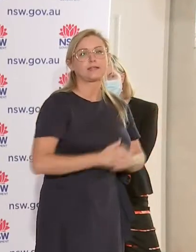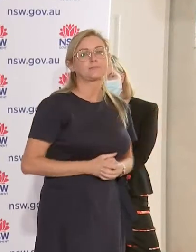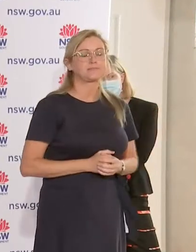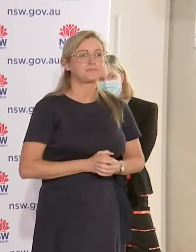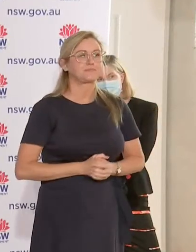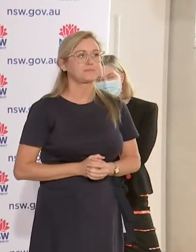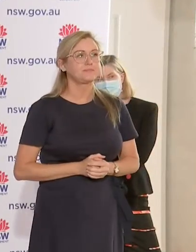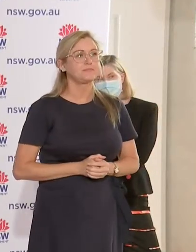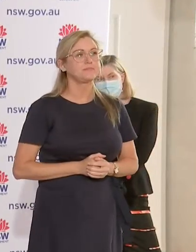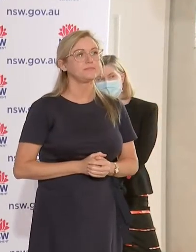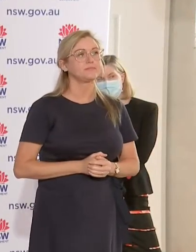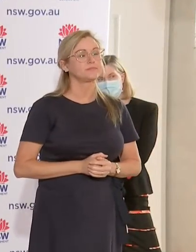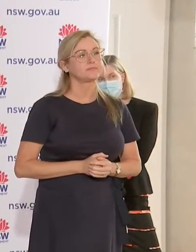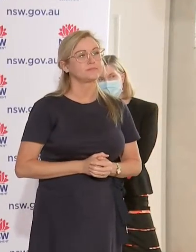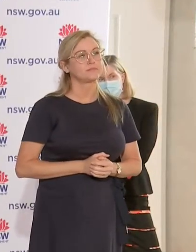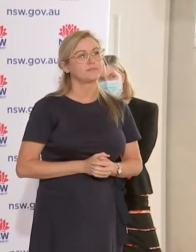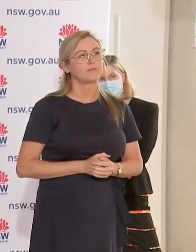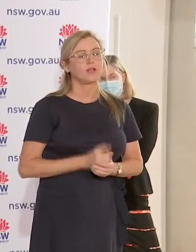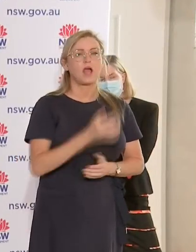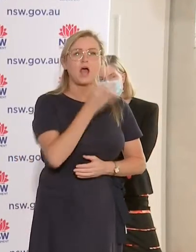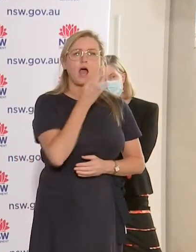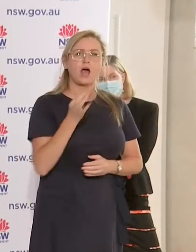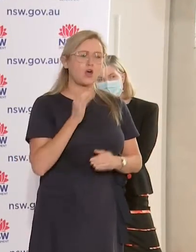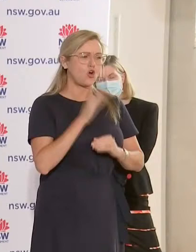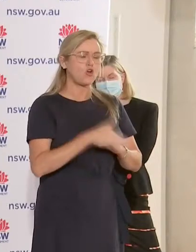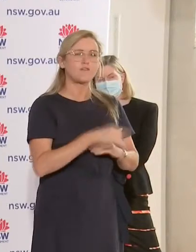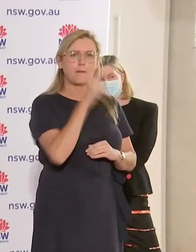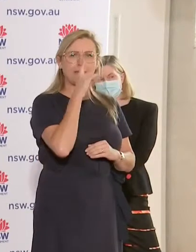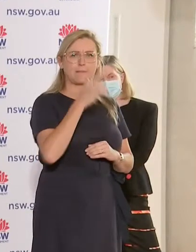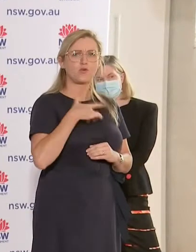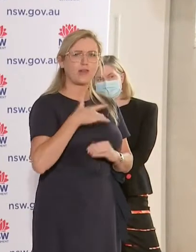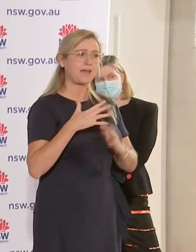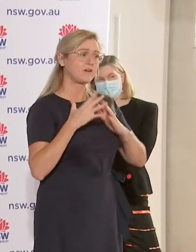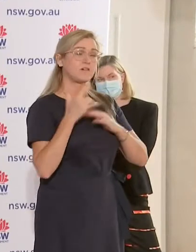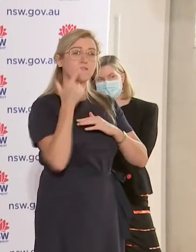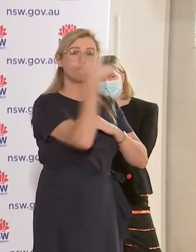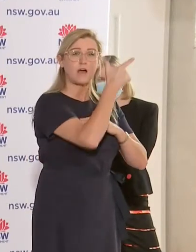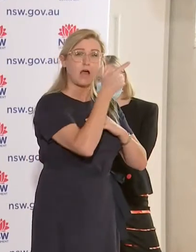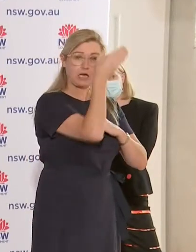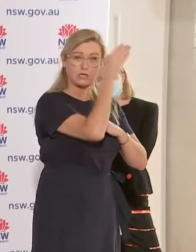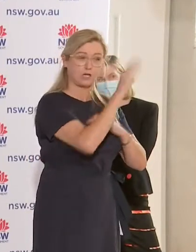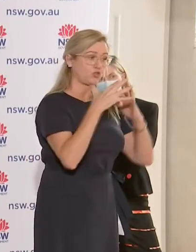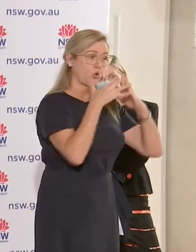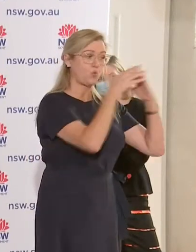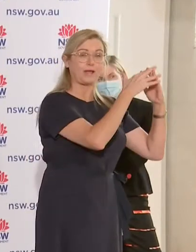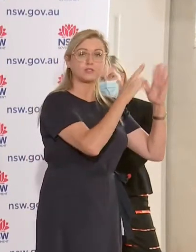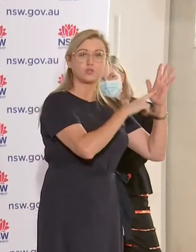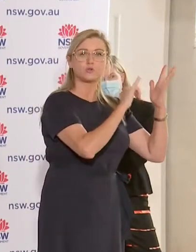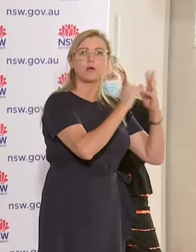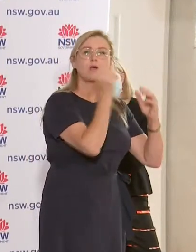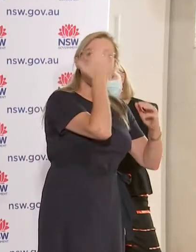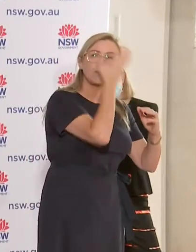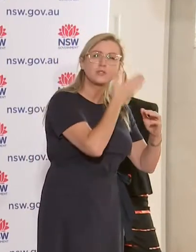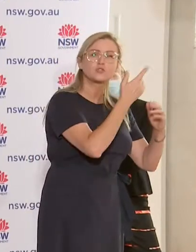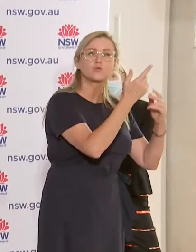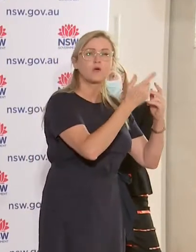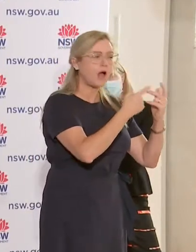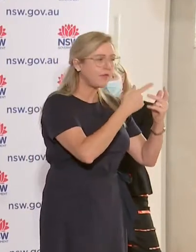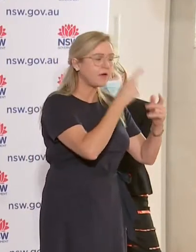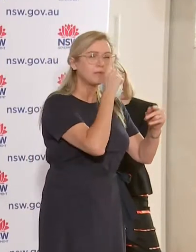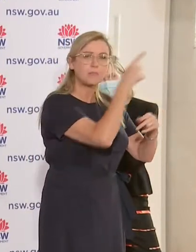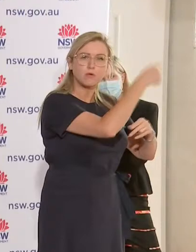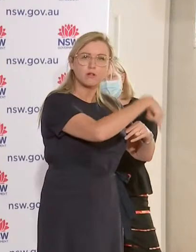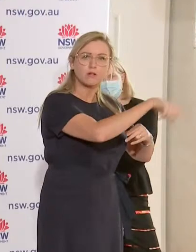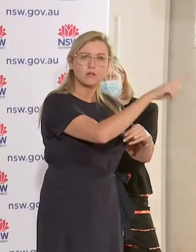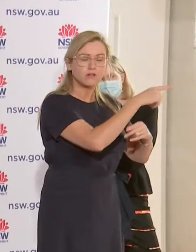particularly Indigenous populations and other people with disadvantage in Western New South Wales, seem to be falling through the cracks due to